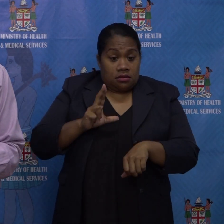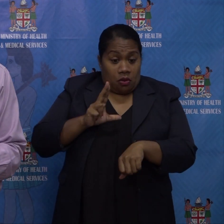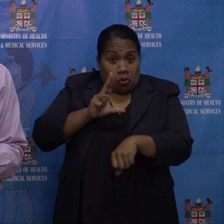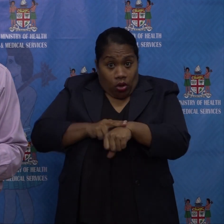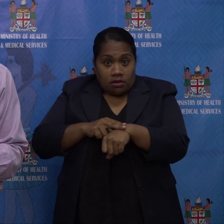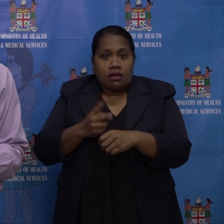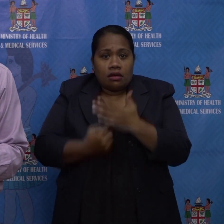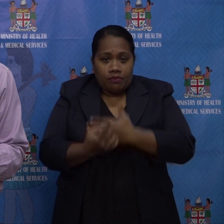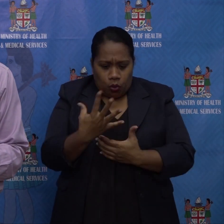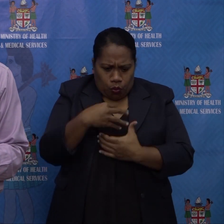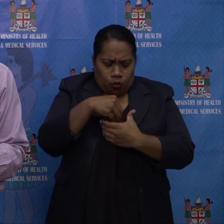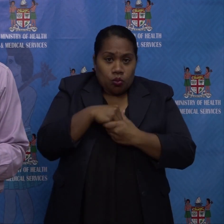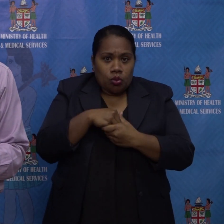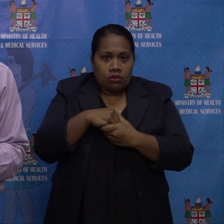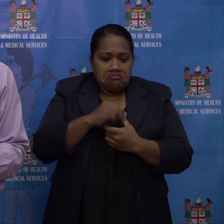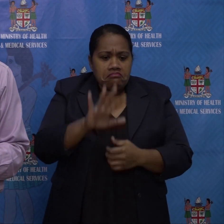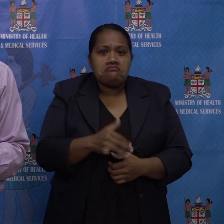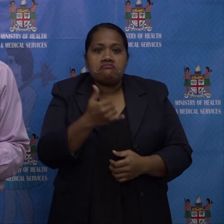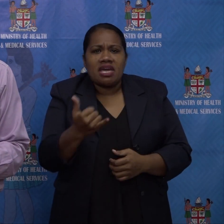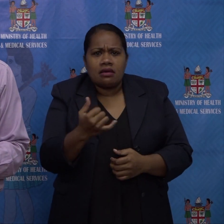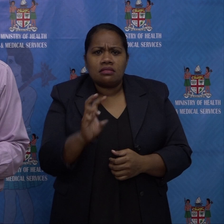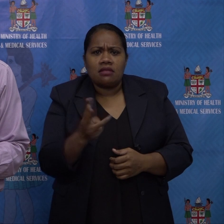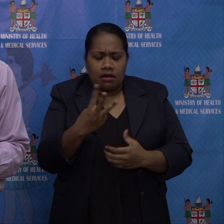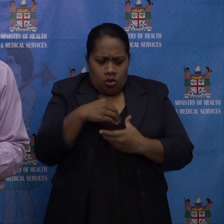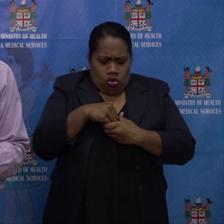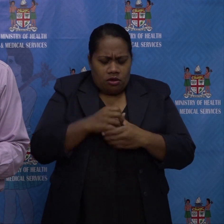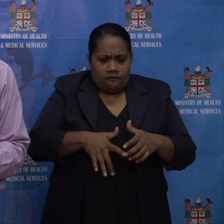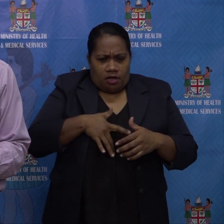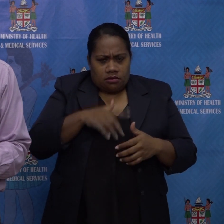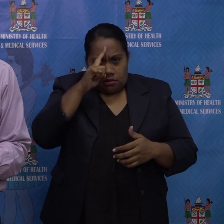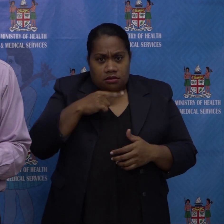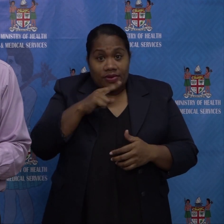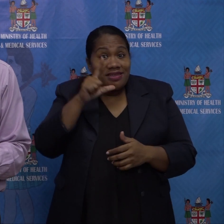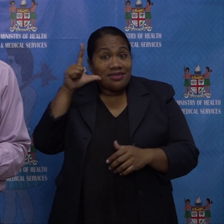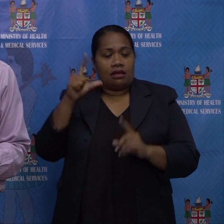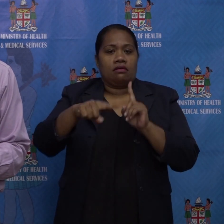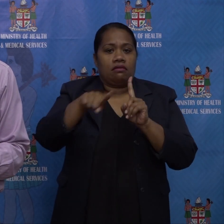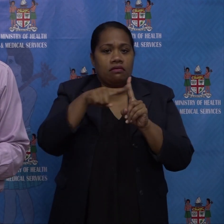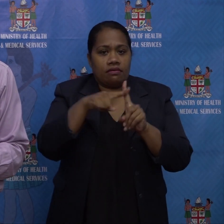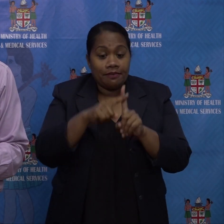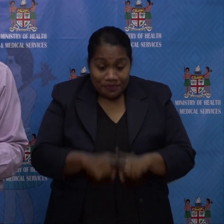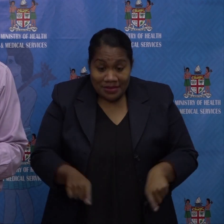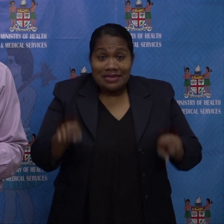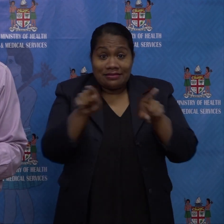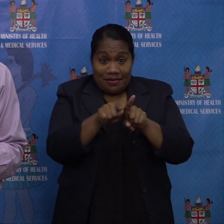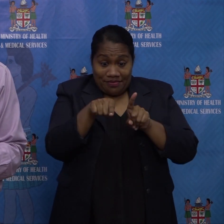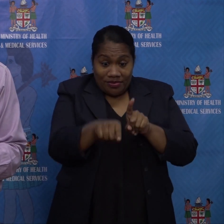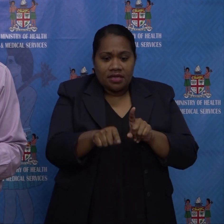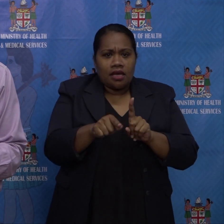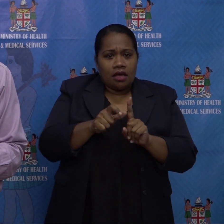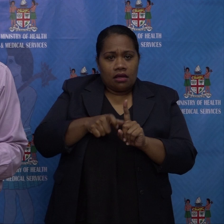1st and then tested positive yesterday. On the 2nd of May, the same patient was assessed by case 121,